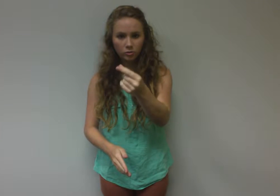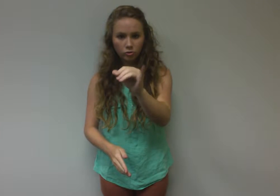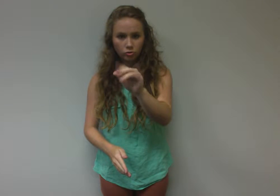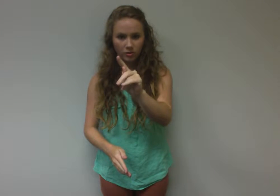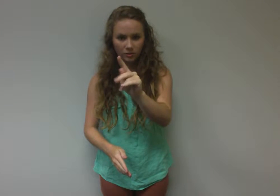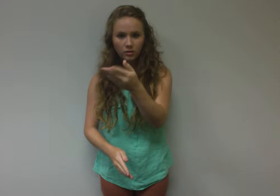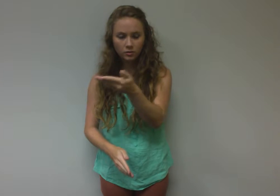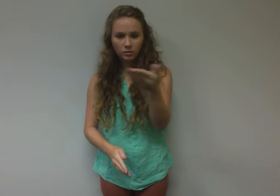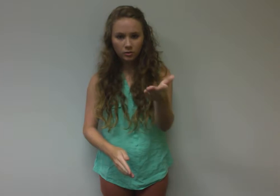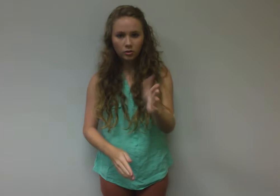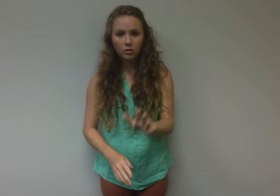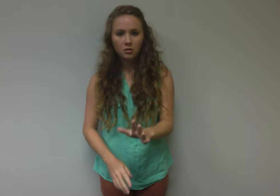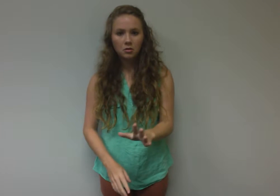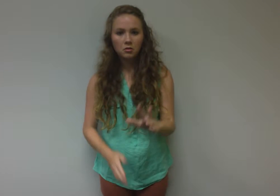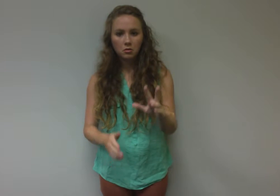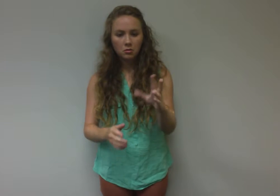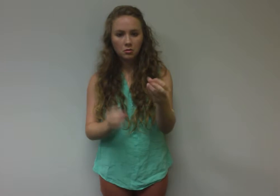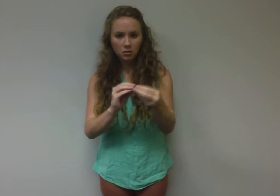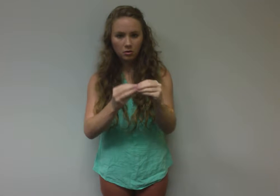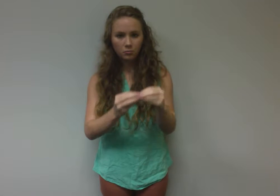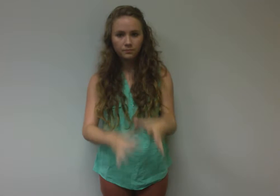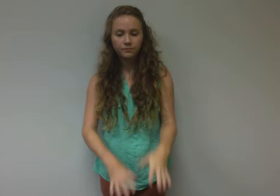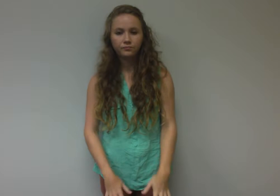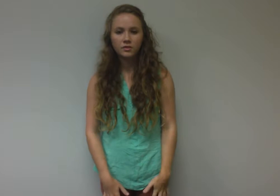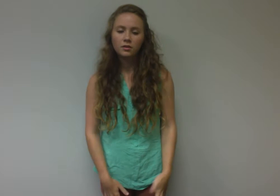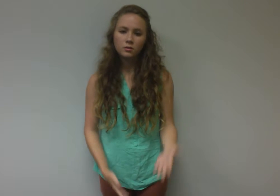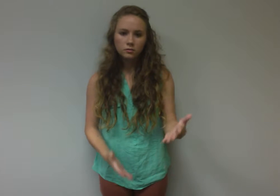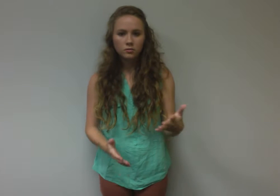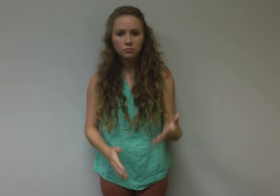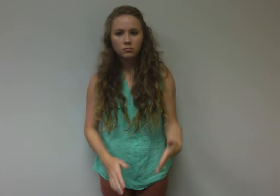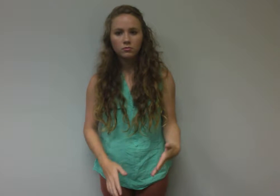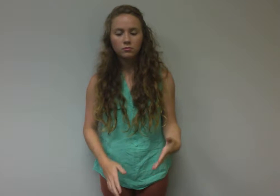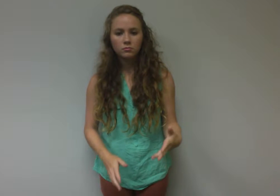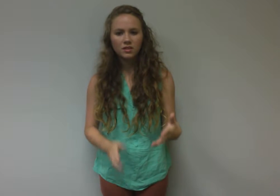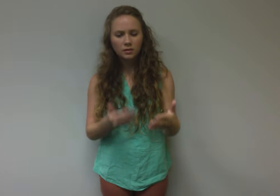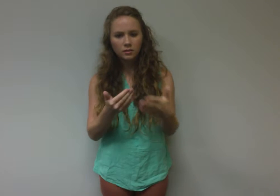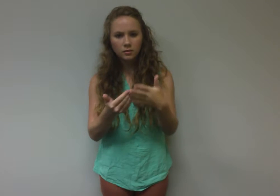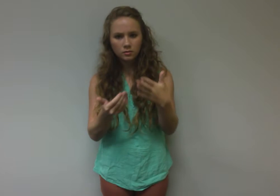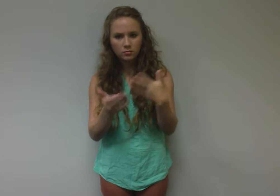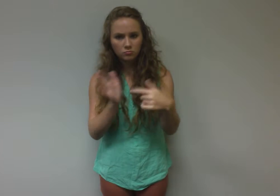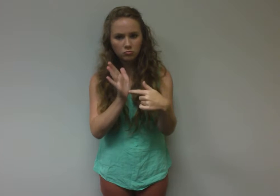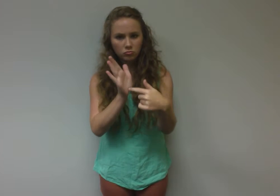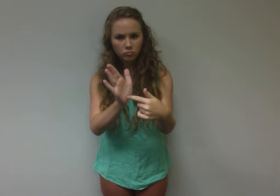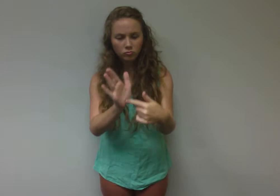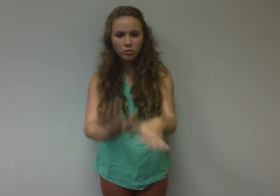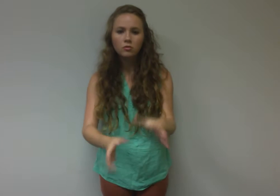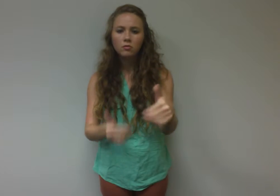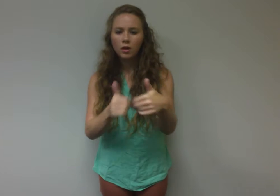And then we'll actually try to visually represent it to show you how you could actually do this type of problem in your head as well. So what you do with these types of problems is